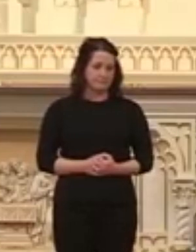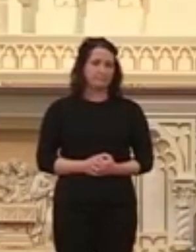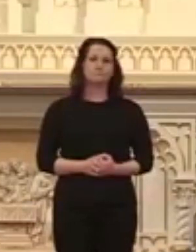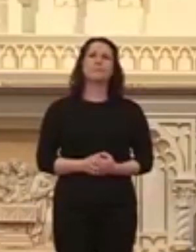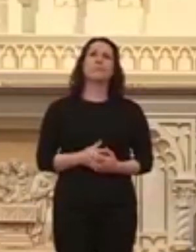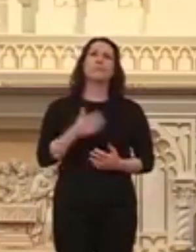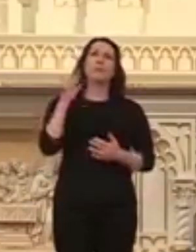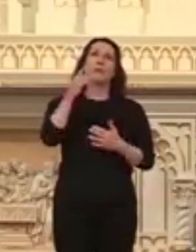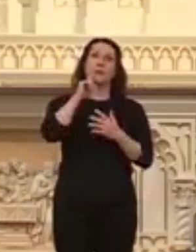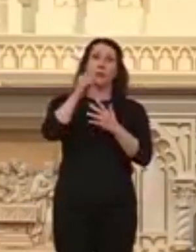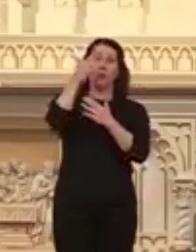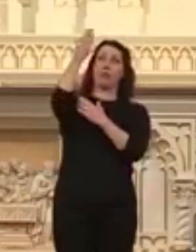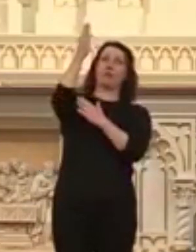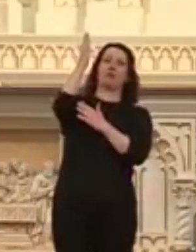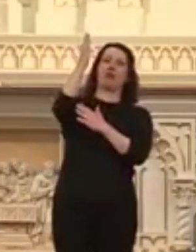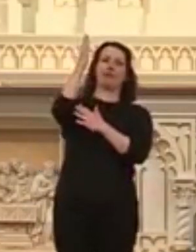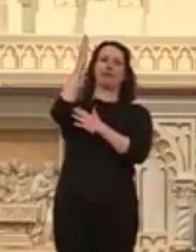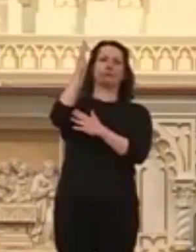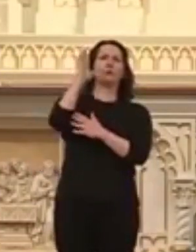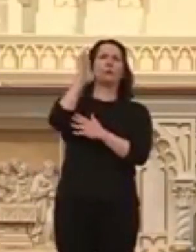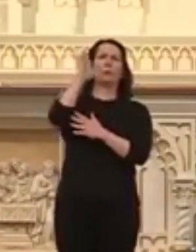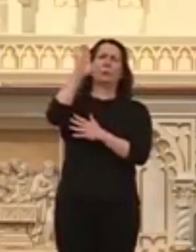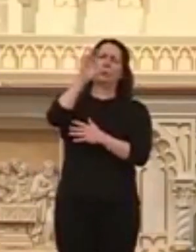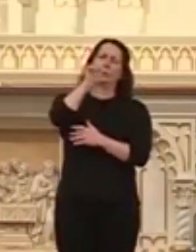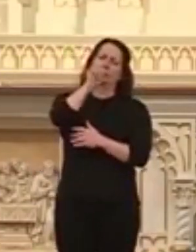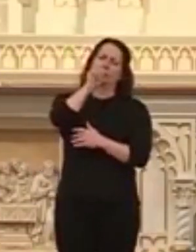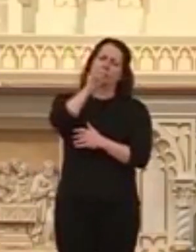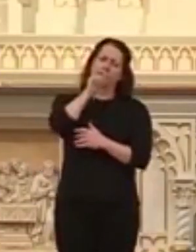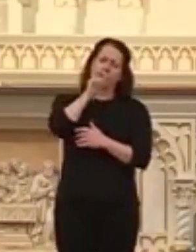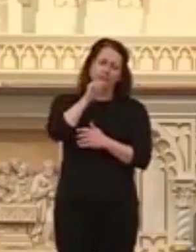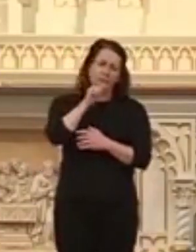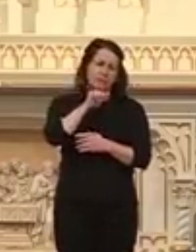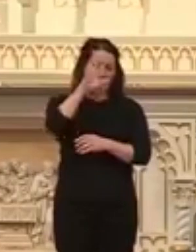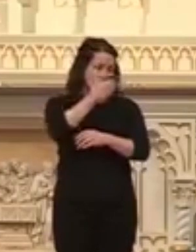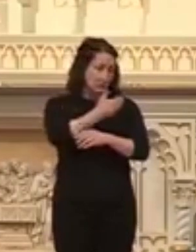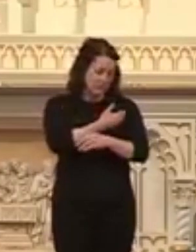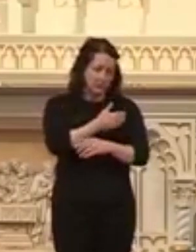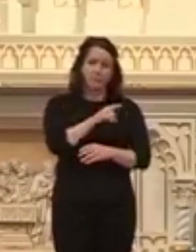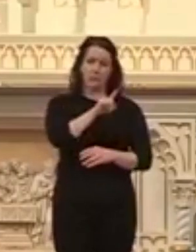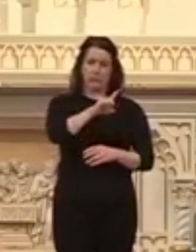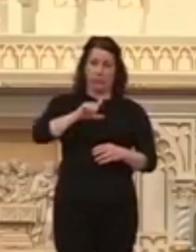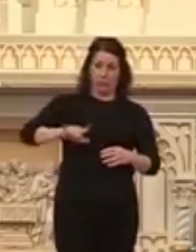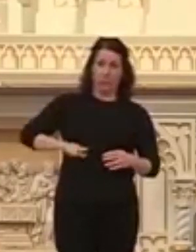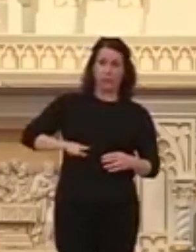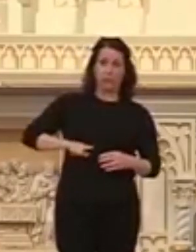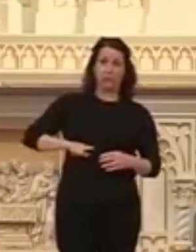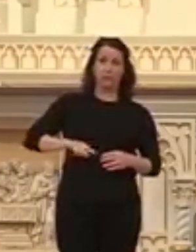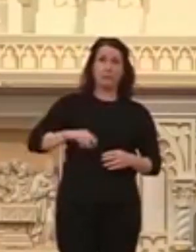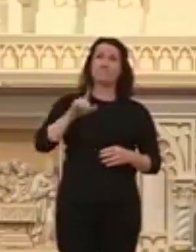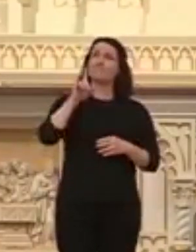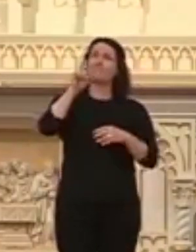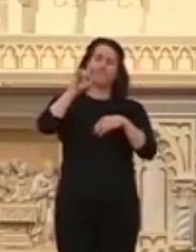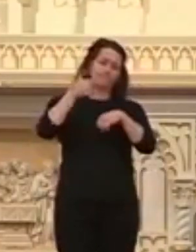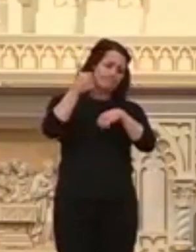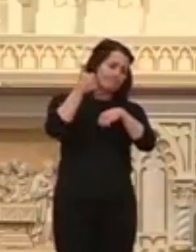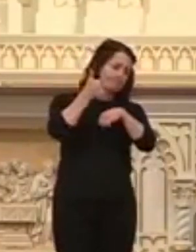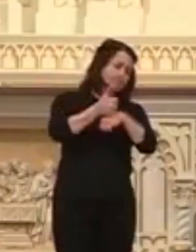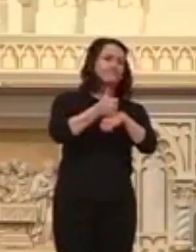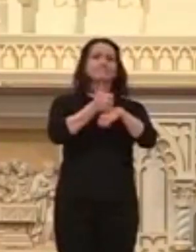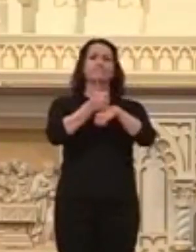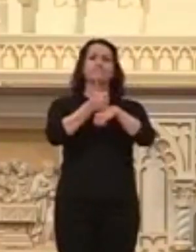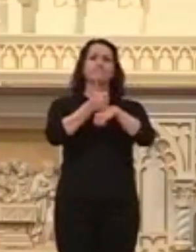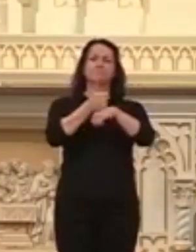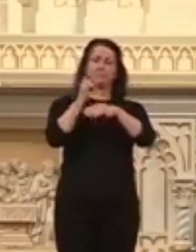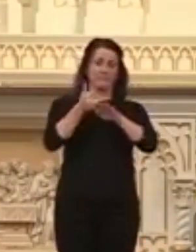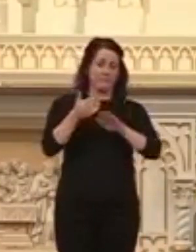O God, who by the passion of Christ, your Son, our Lord, established the death inherited